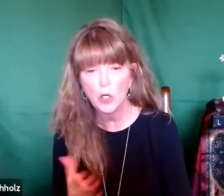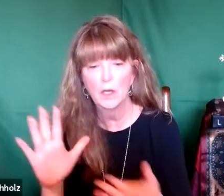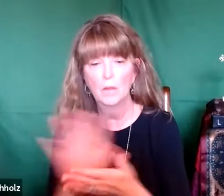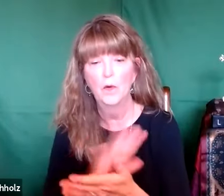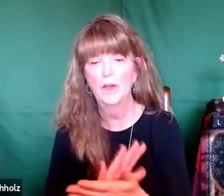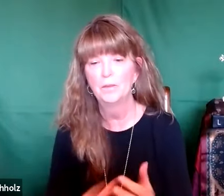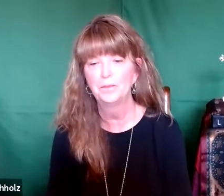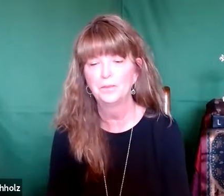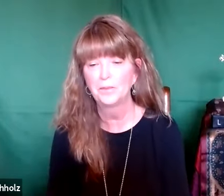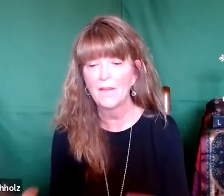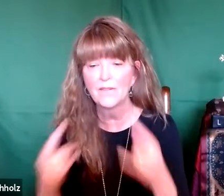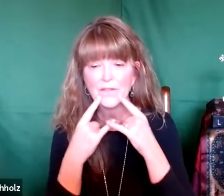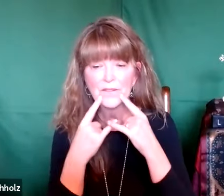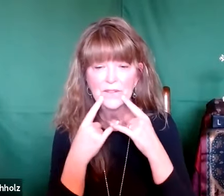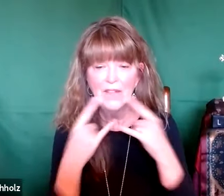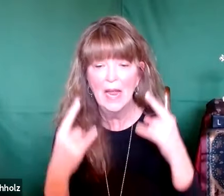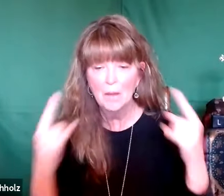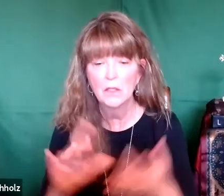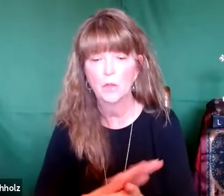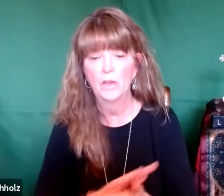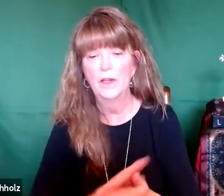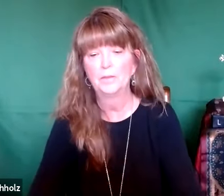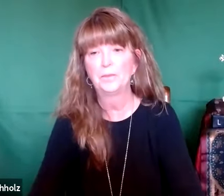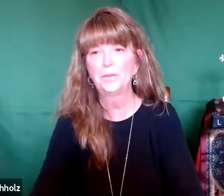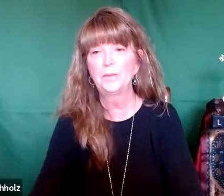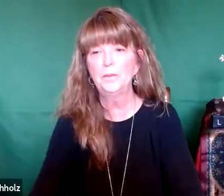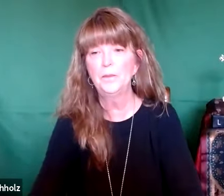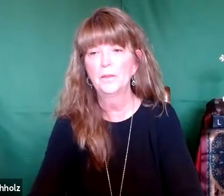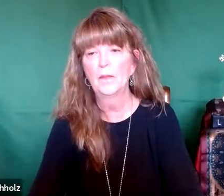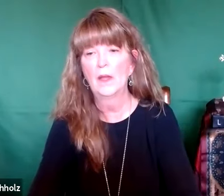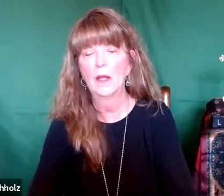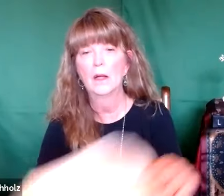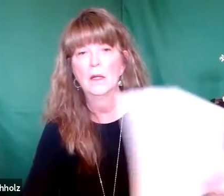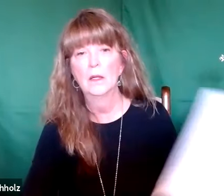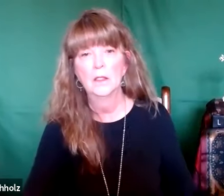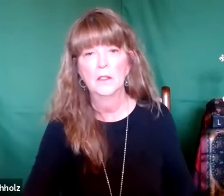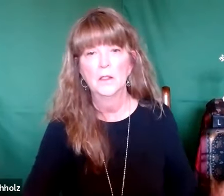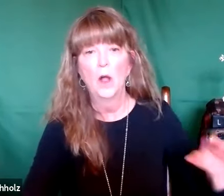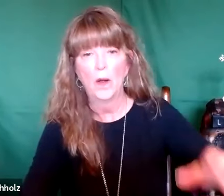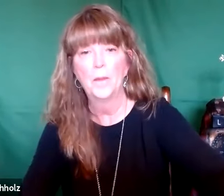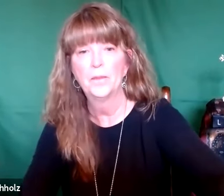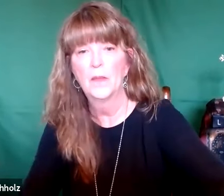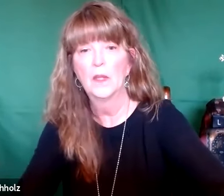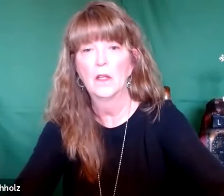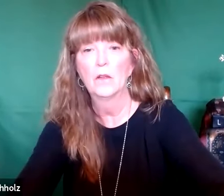during Lent, or maybe during Holy Week would be a good time. It really is quite a renowned movie.